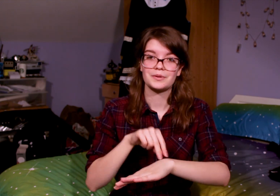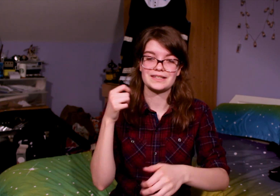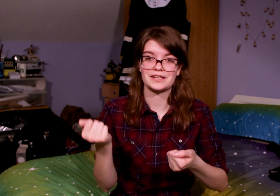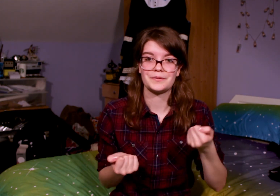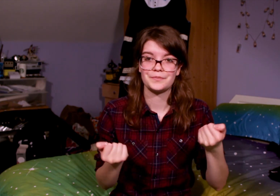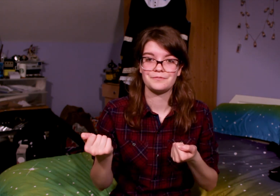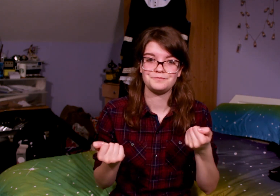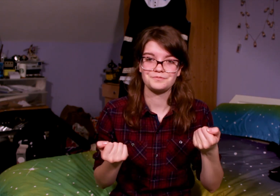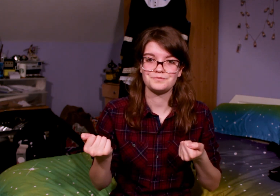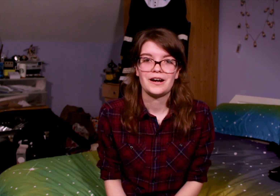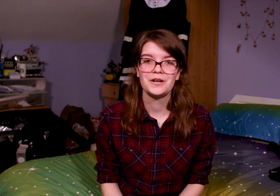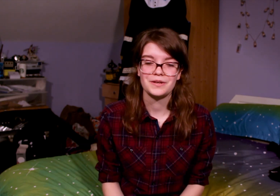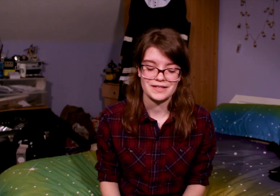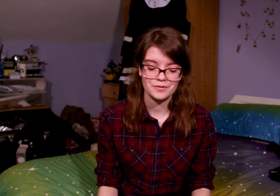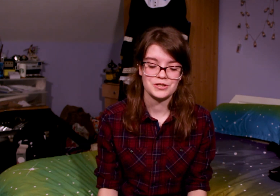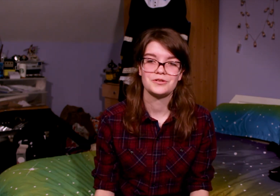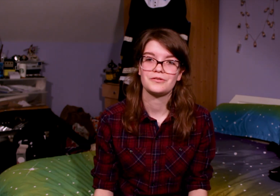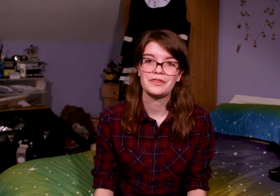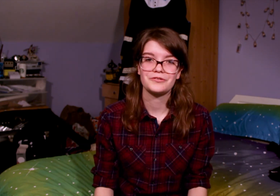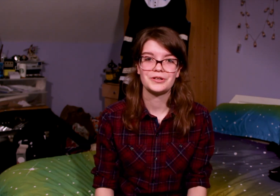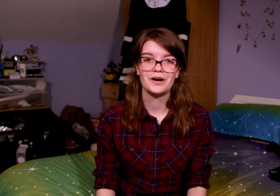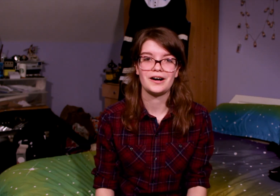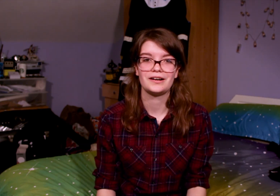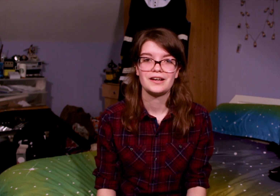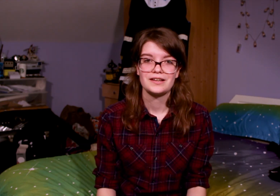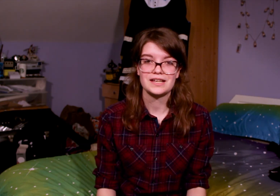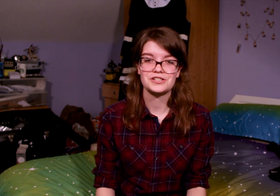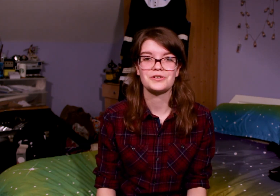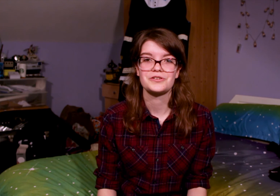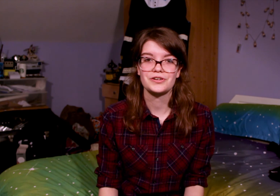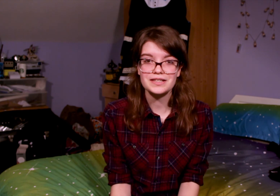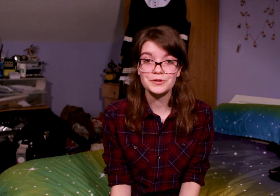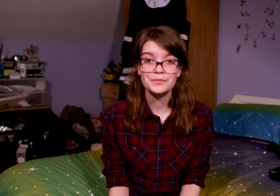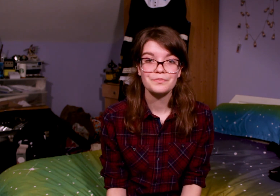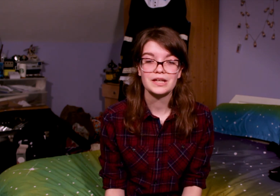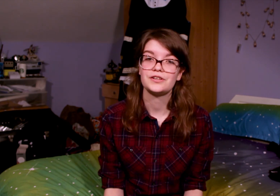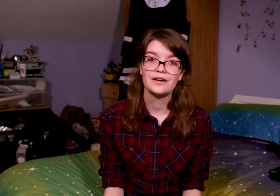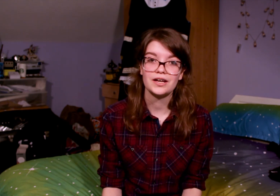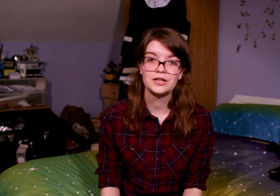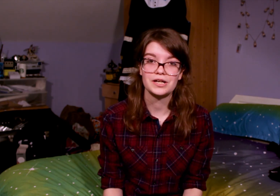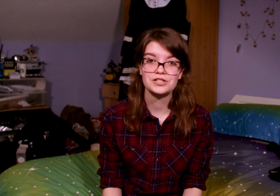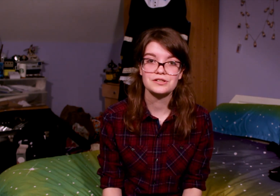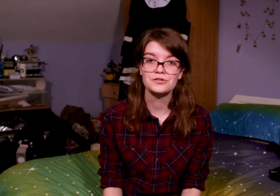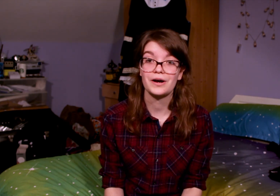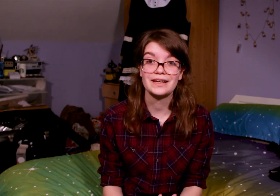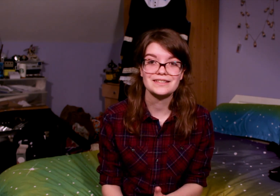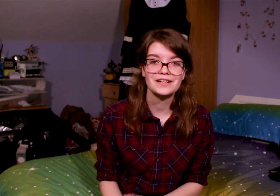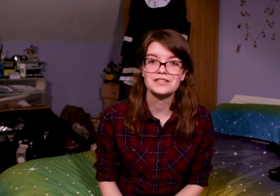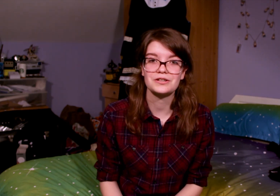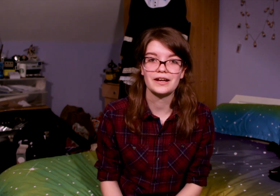Police car. I hope that's helped you run through our session on transport. If you have any questions or any signs that you'd like